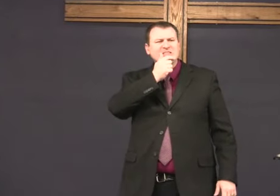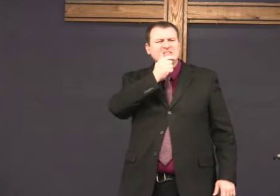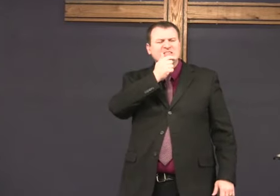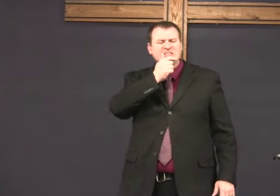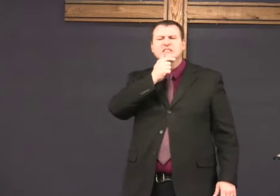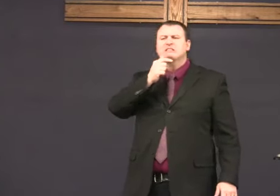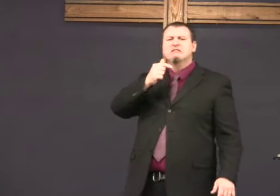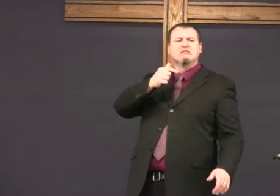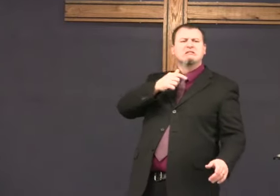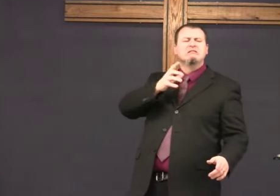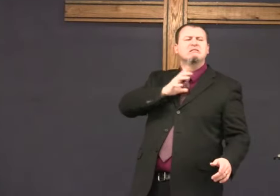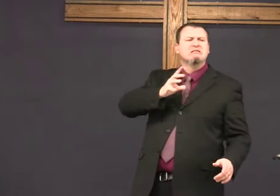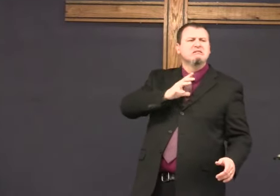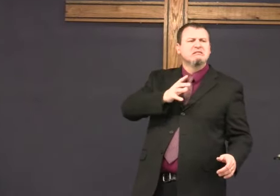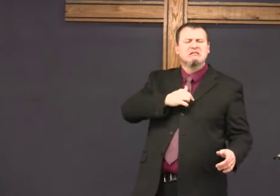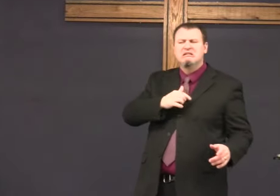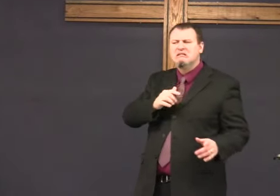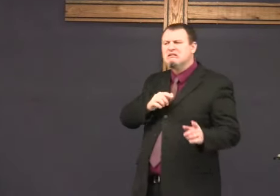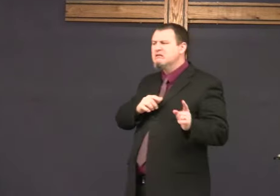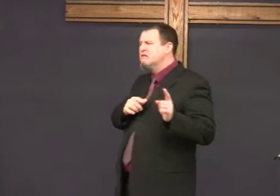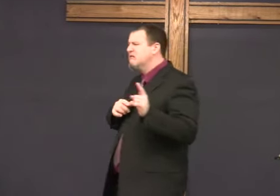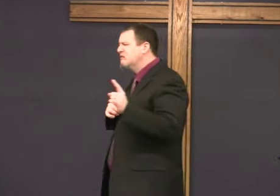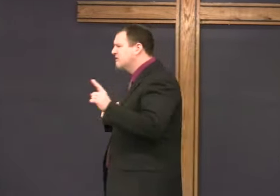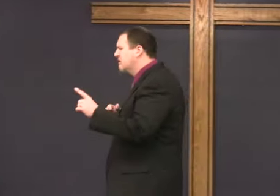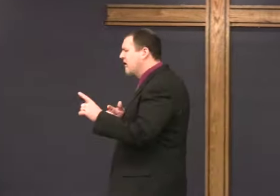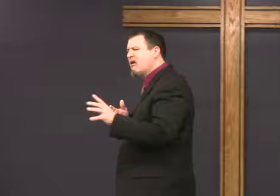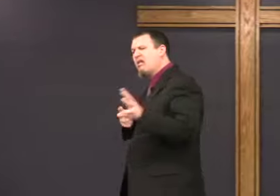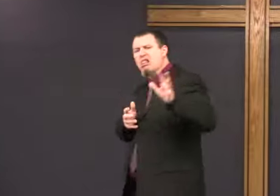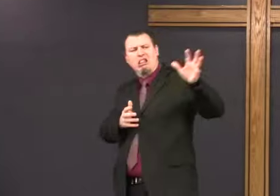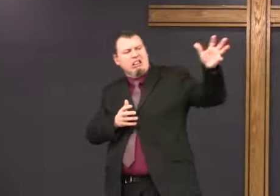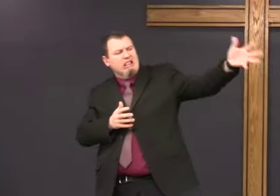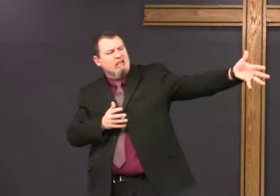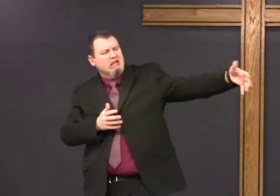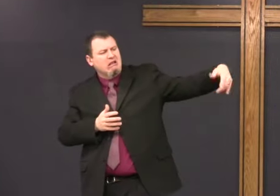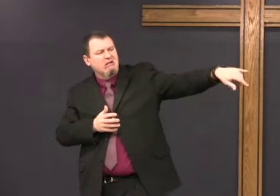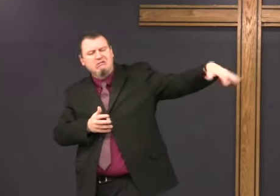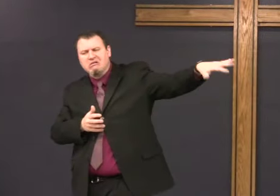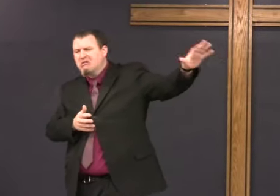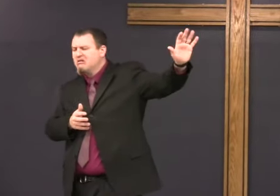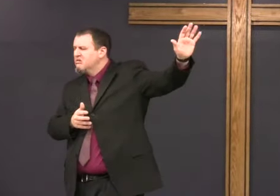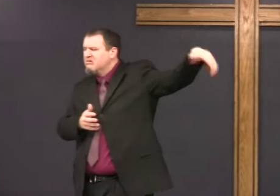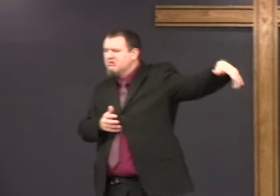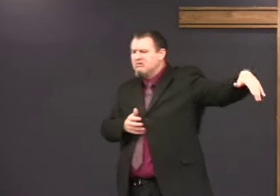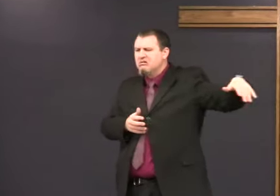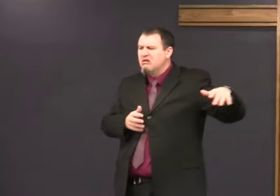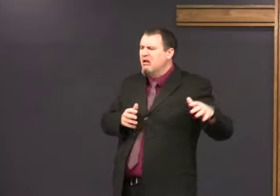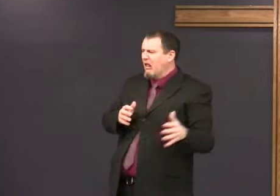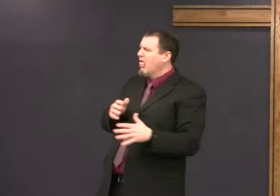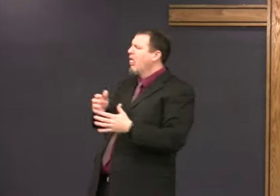in the middle, and you don't know what to do, and so you say, okay, I'll come do this